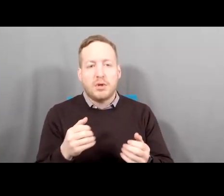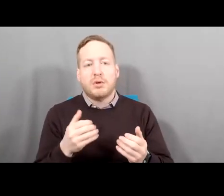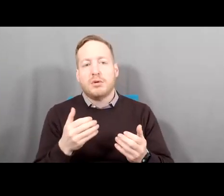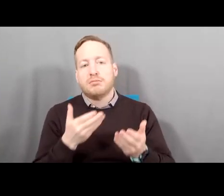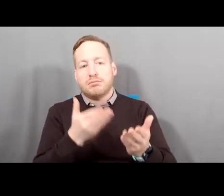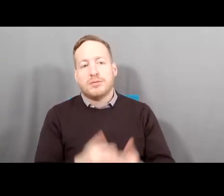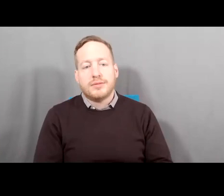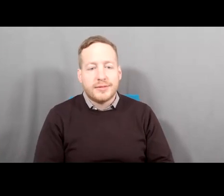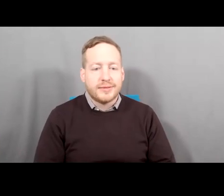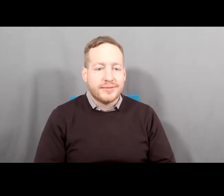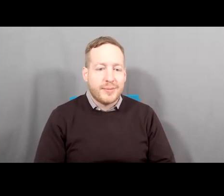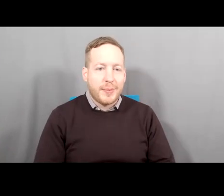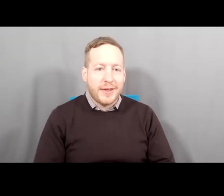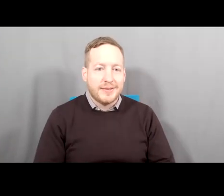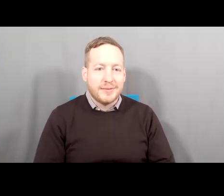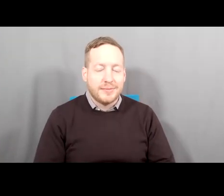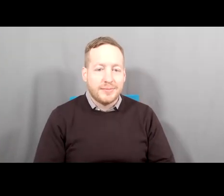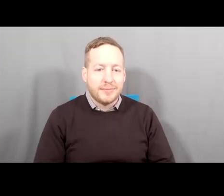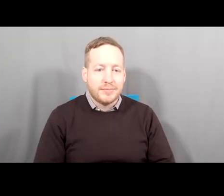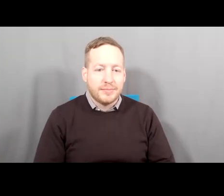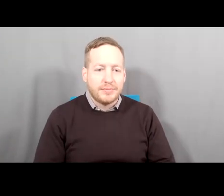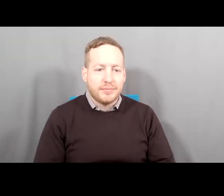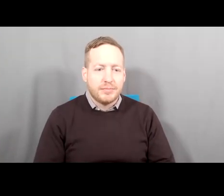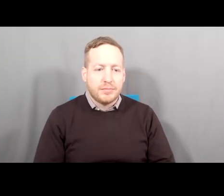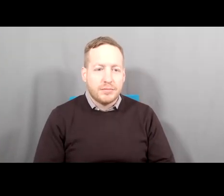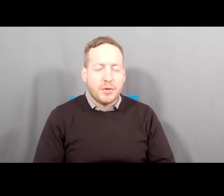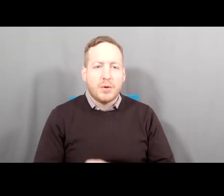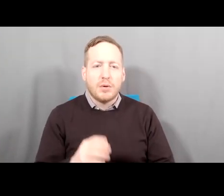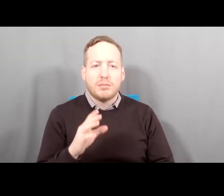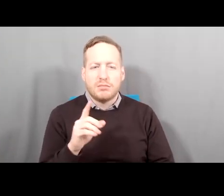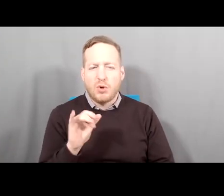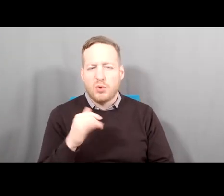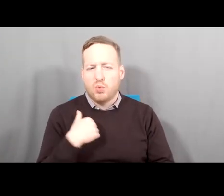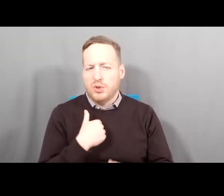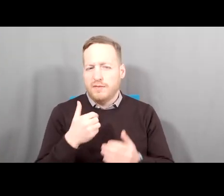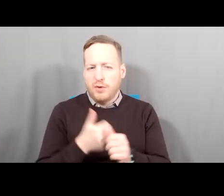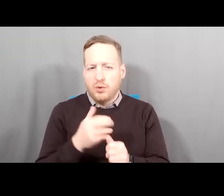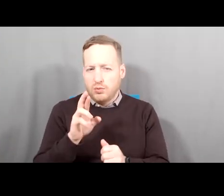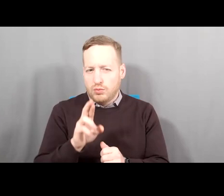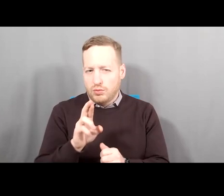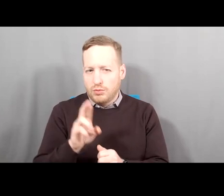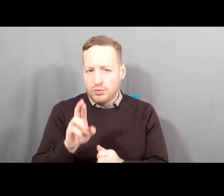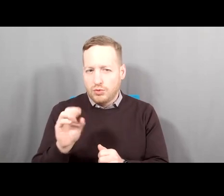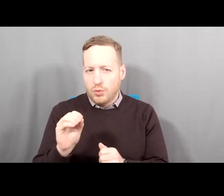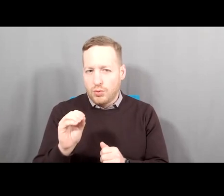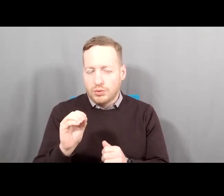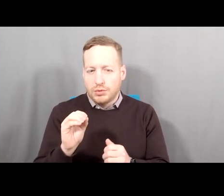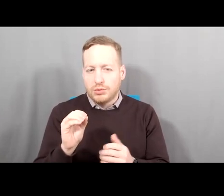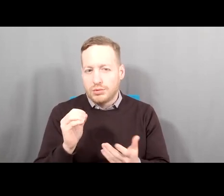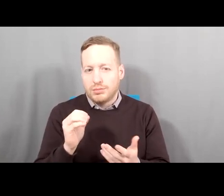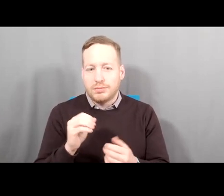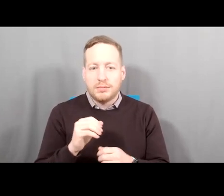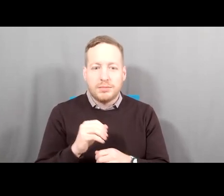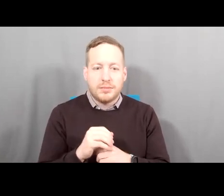Bethany will scroll down the document so that everybody has a chance to read all of it.